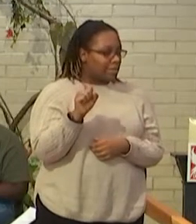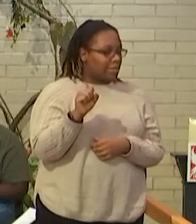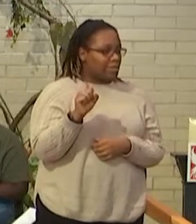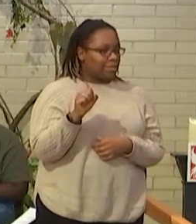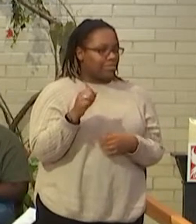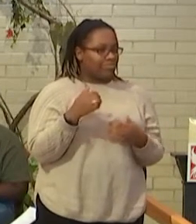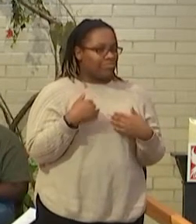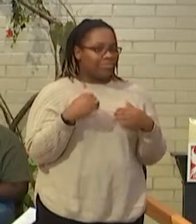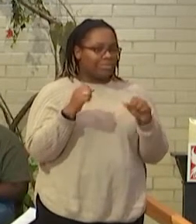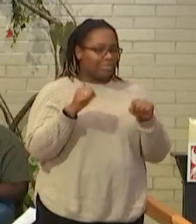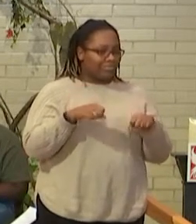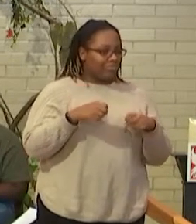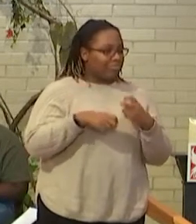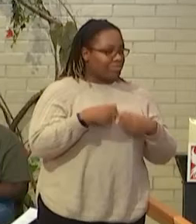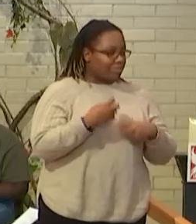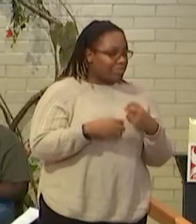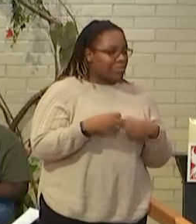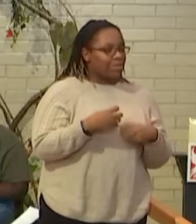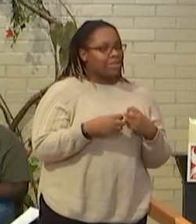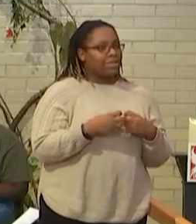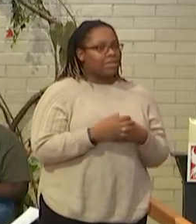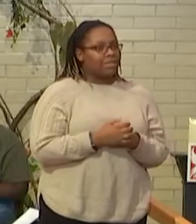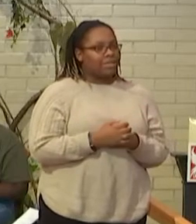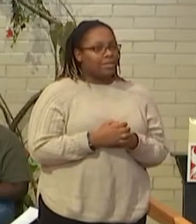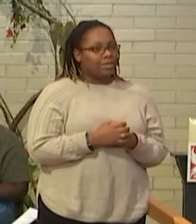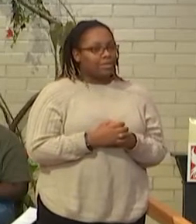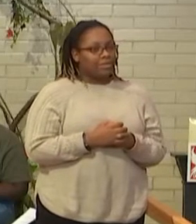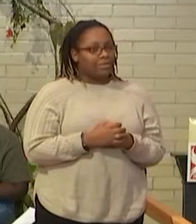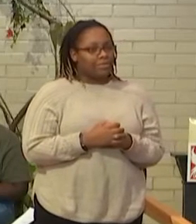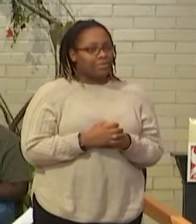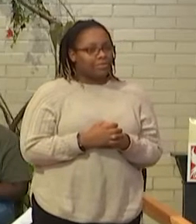to have mobility issues, they're going to need assistive devices,